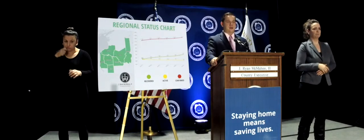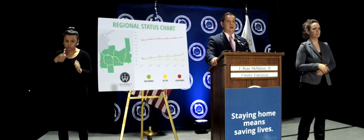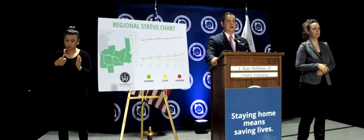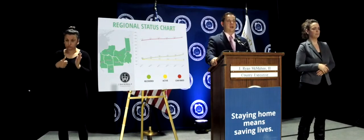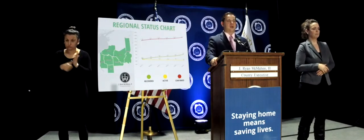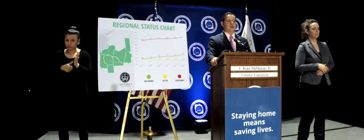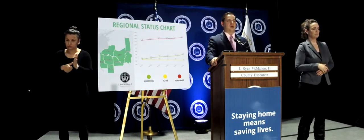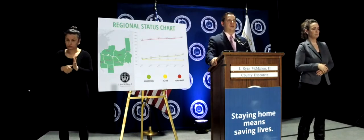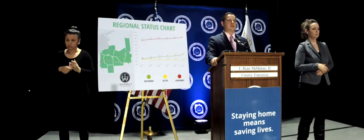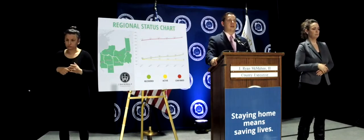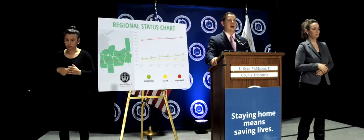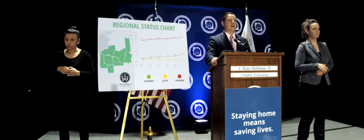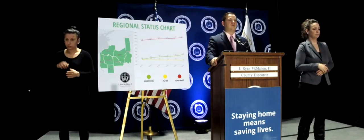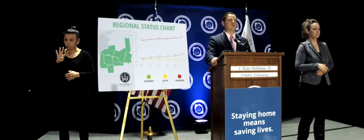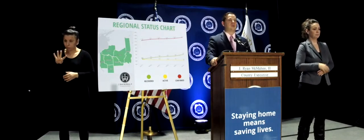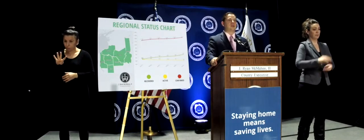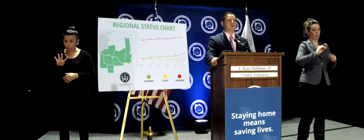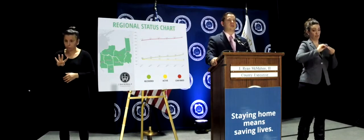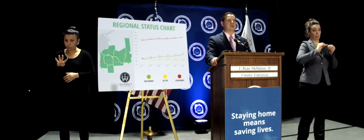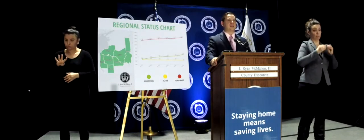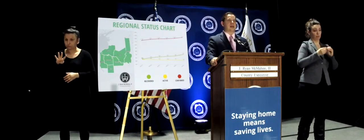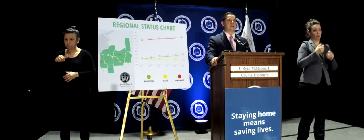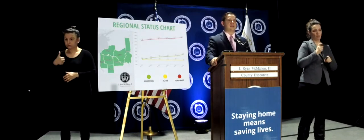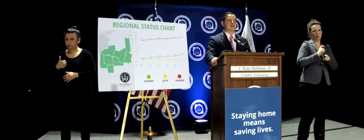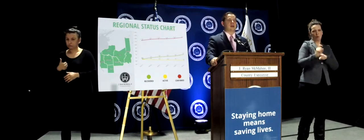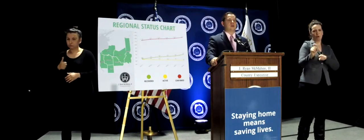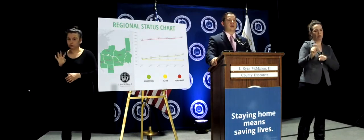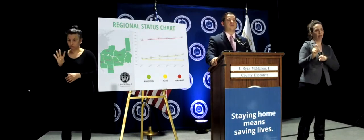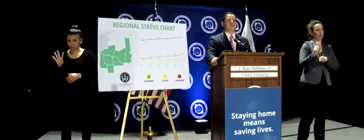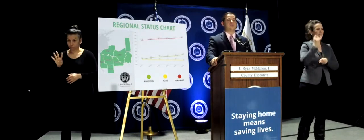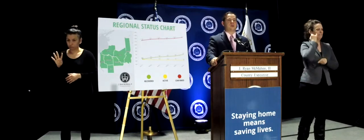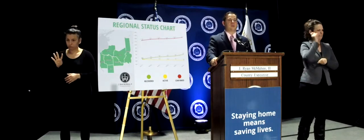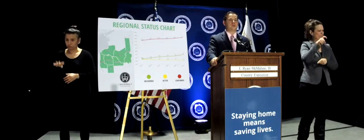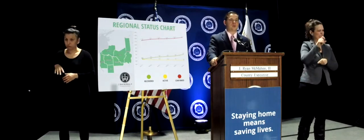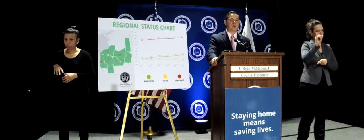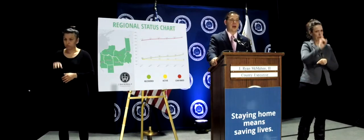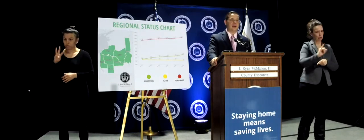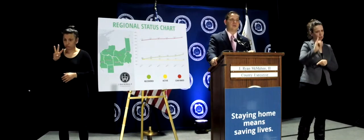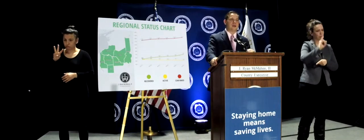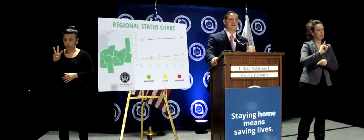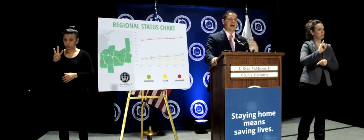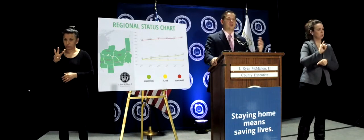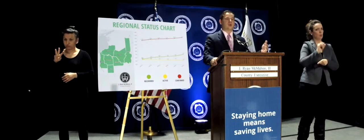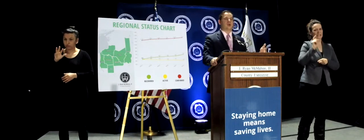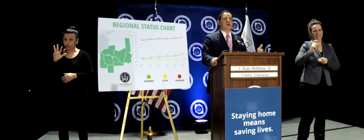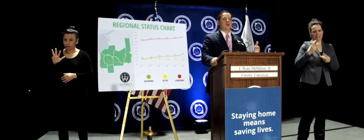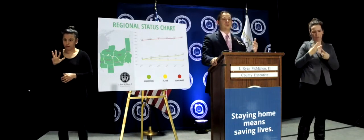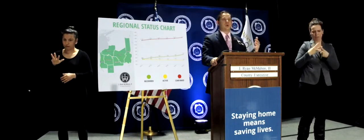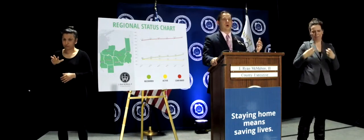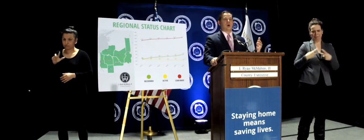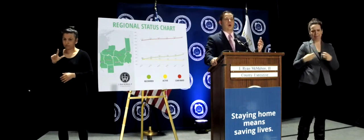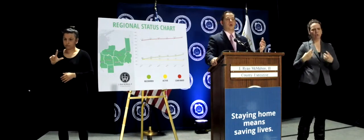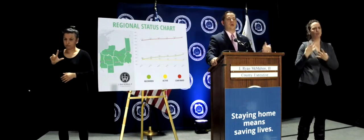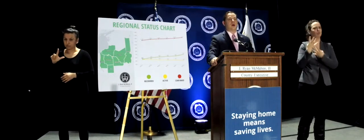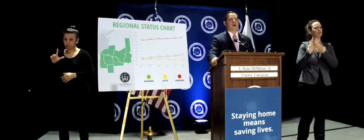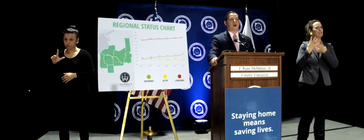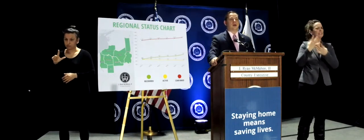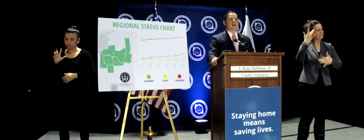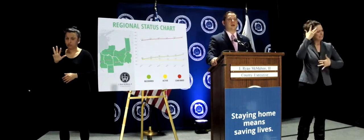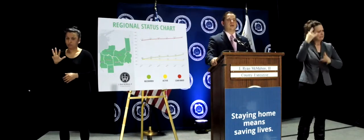315-464-3979. Again, you're going to call this line if you need to get tested, you have symptoms, you don't have a doctor, you